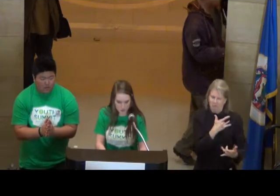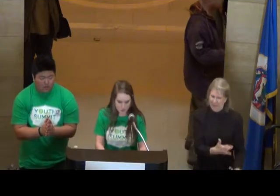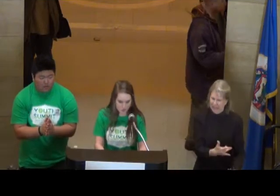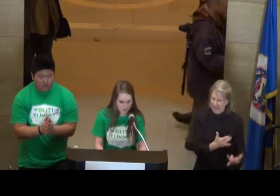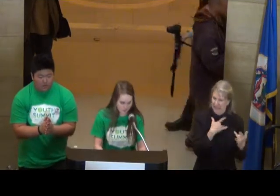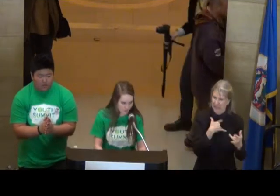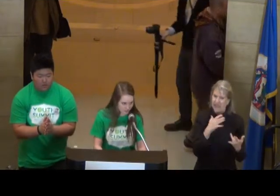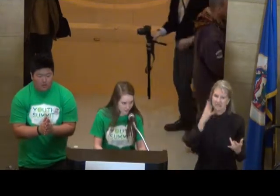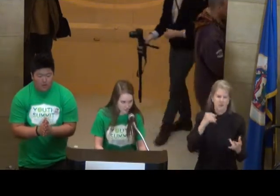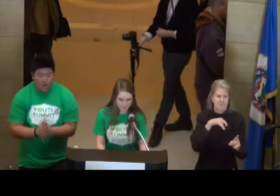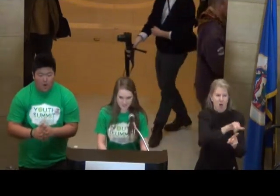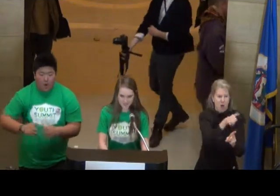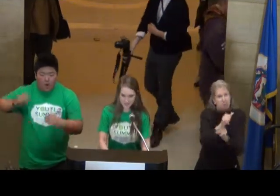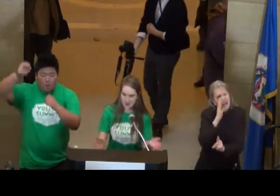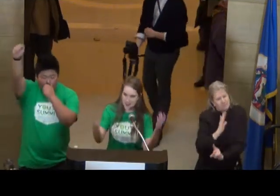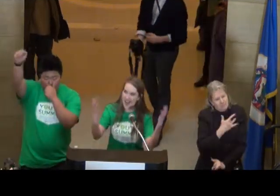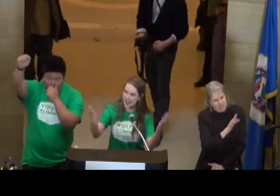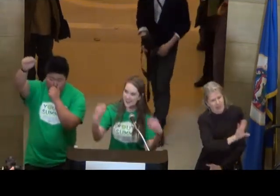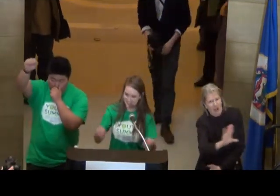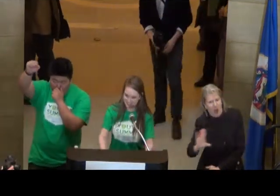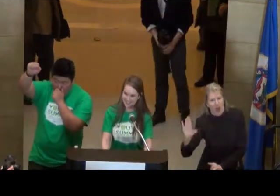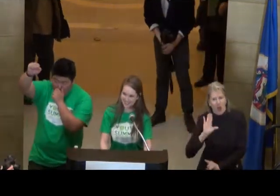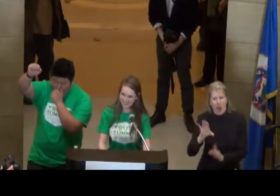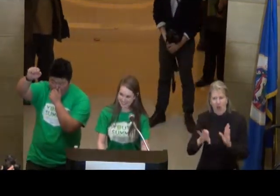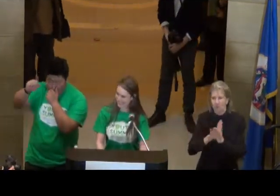certain characteristics.